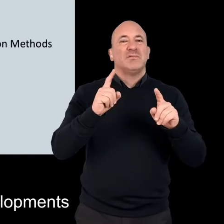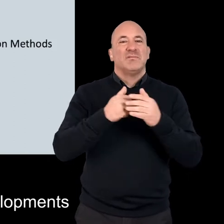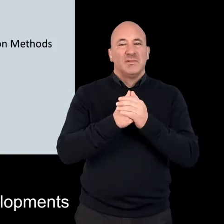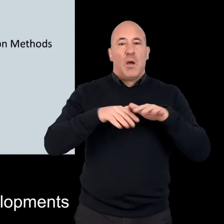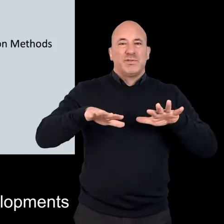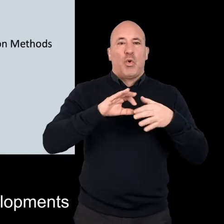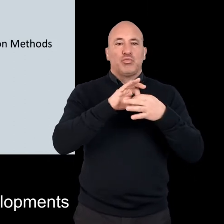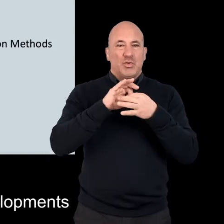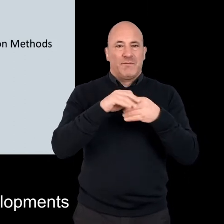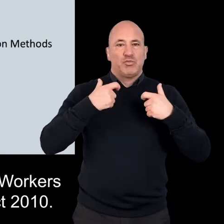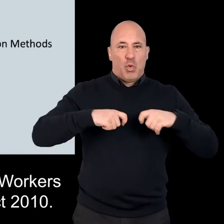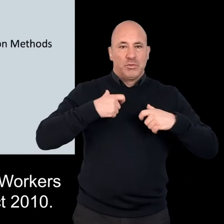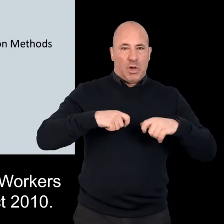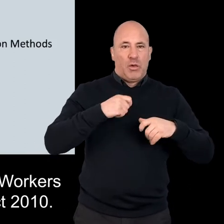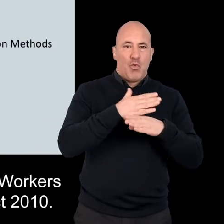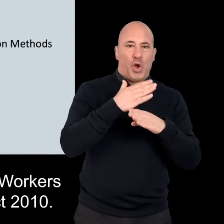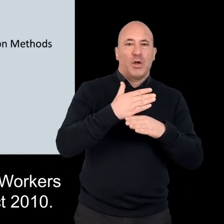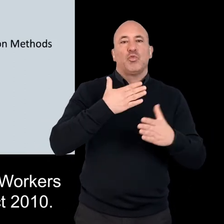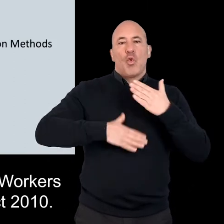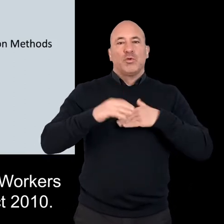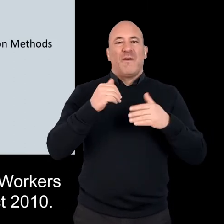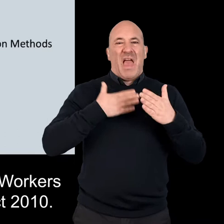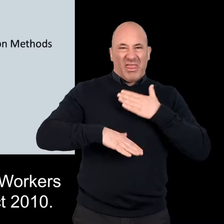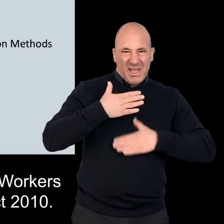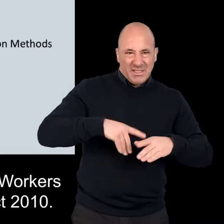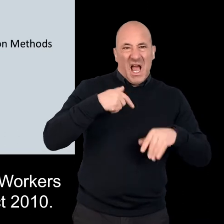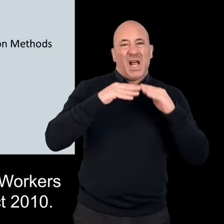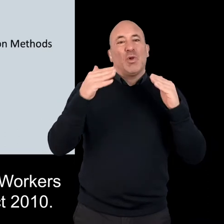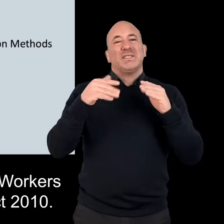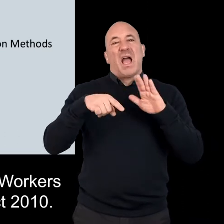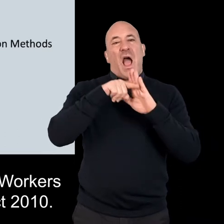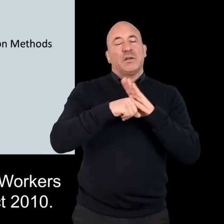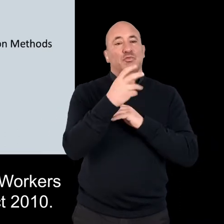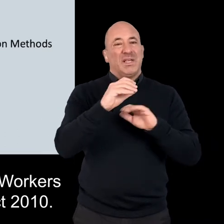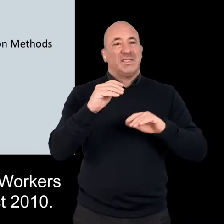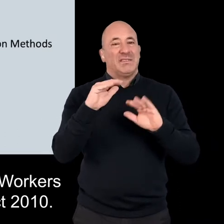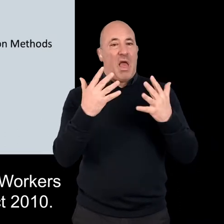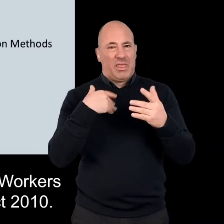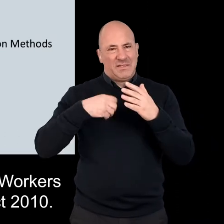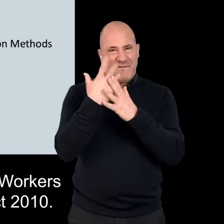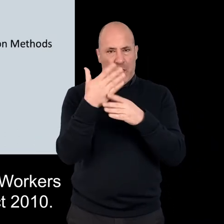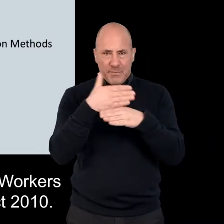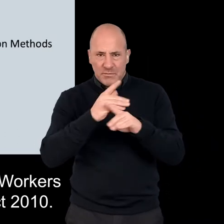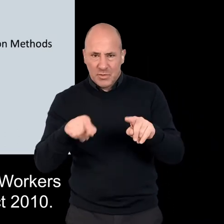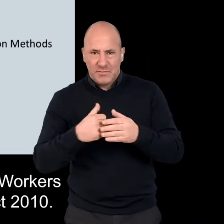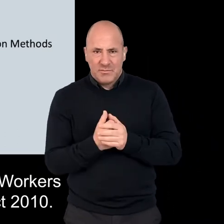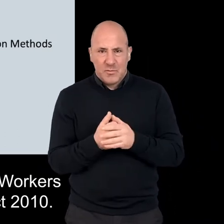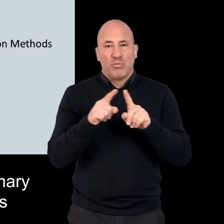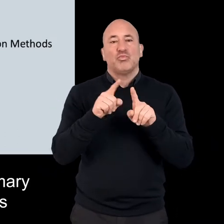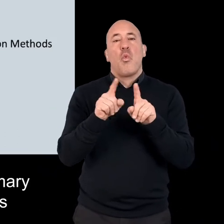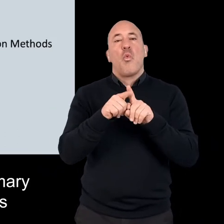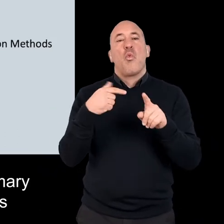about the relevance of the British Association of Social Workers Code of Ethics and the Equality Act 2010.